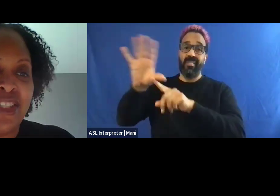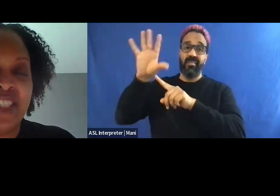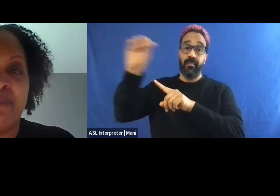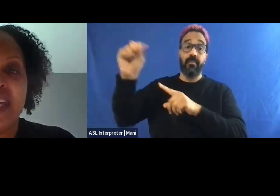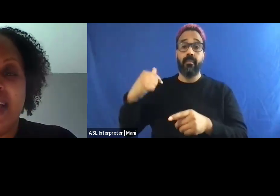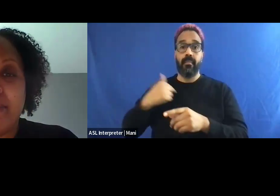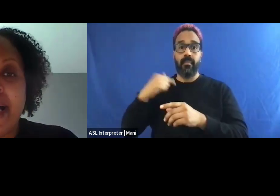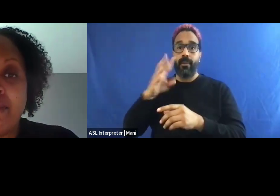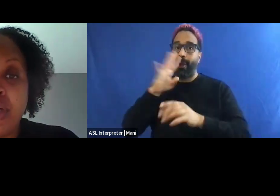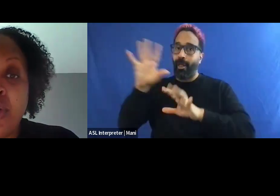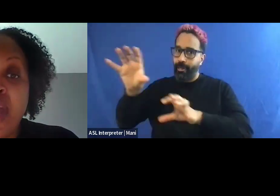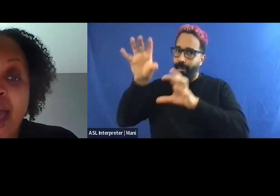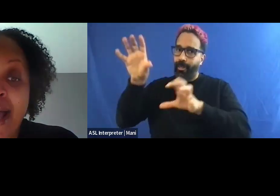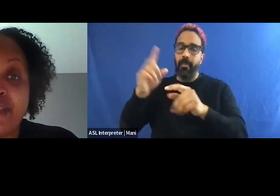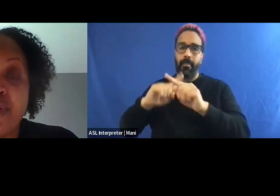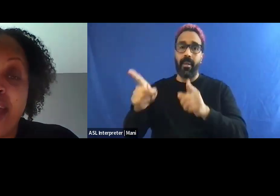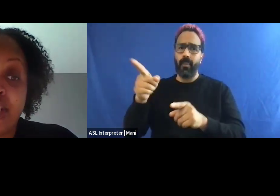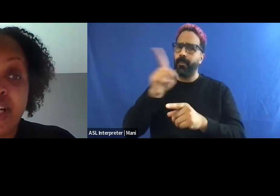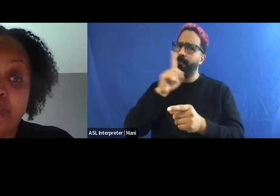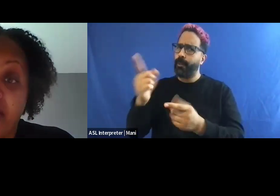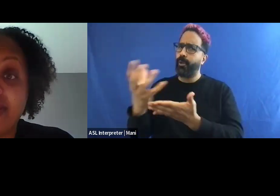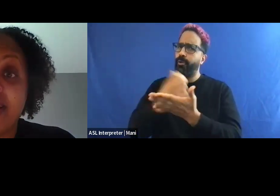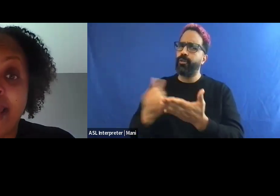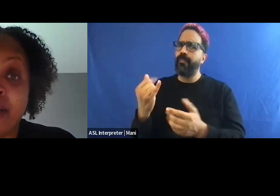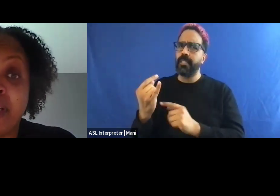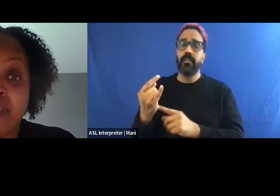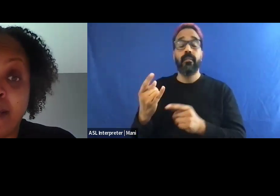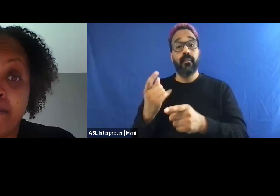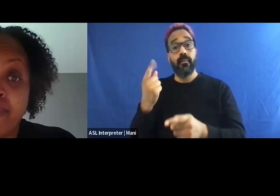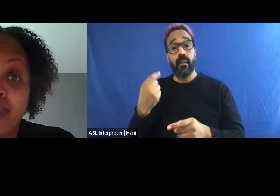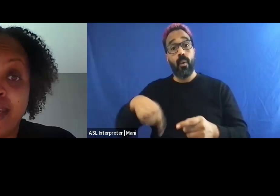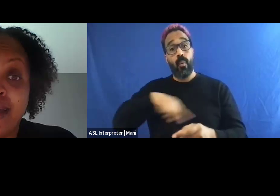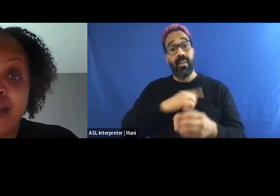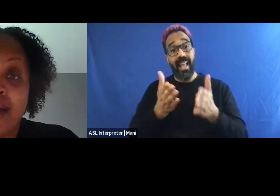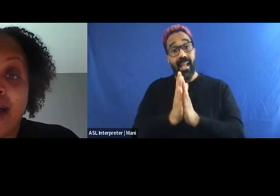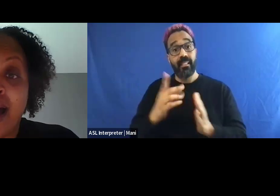but she deserves it. But, we ask for that transparency and accountability.